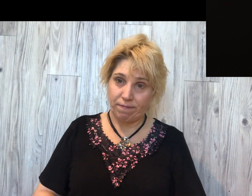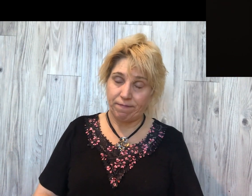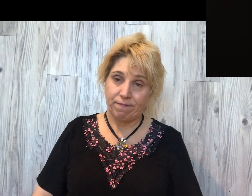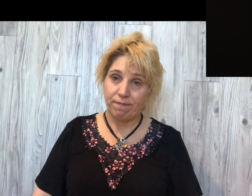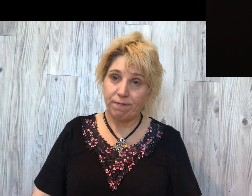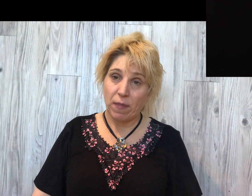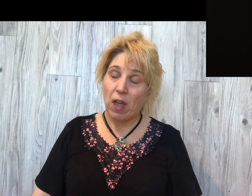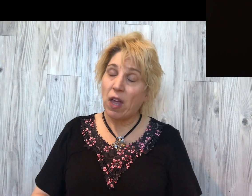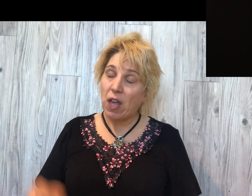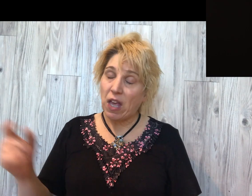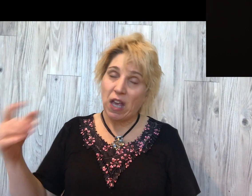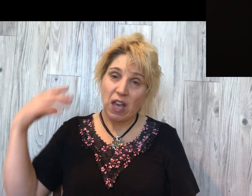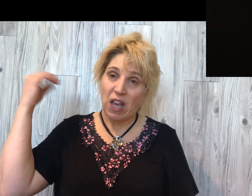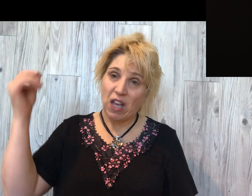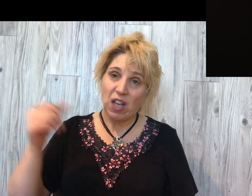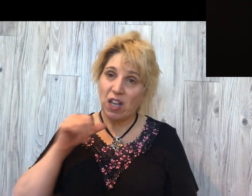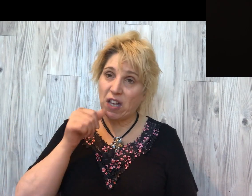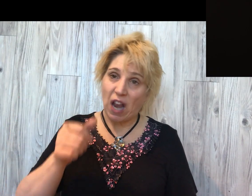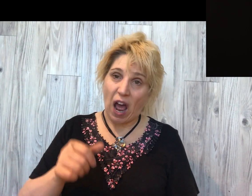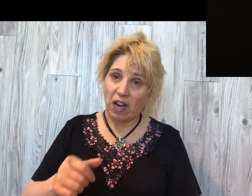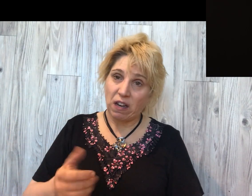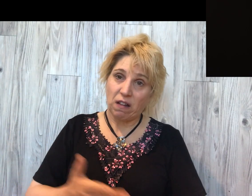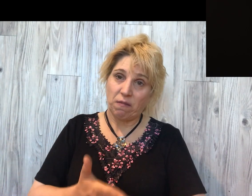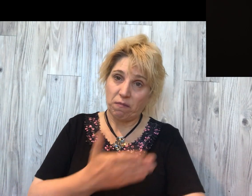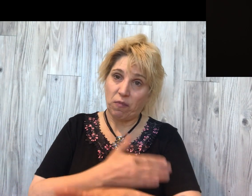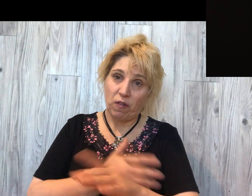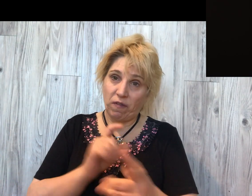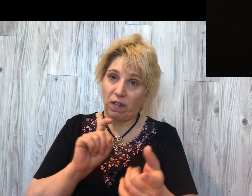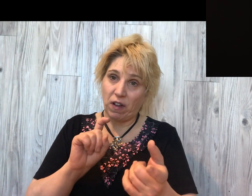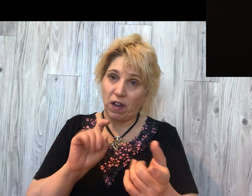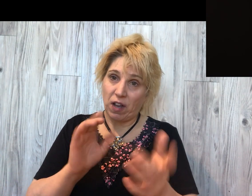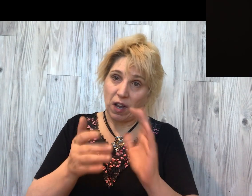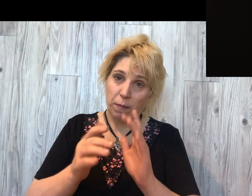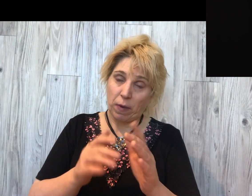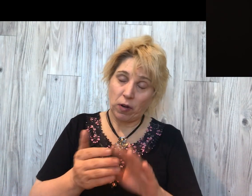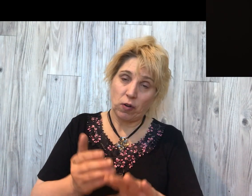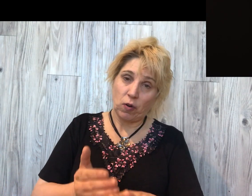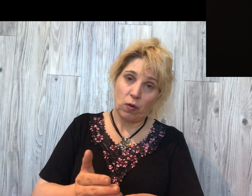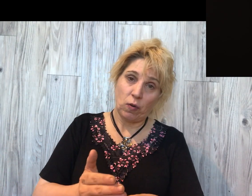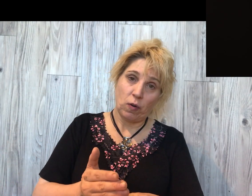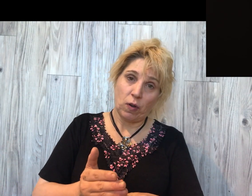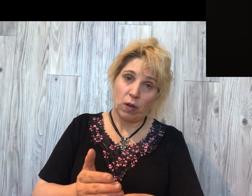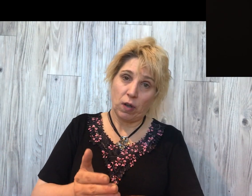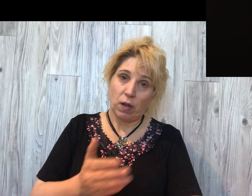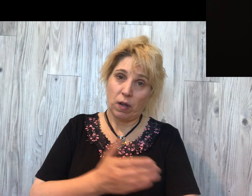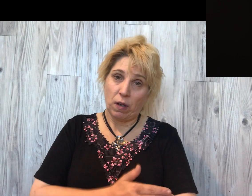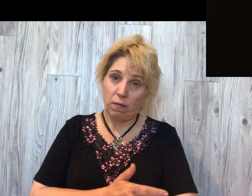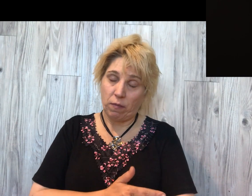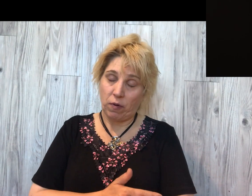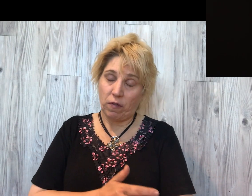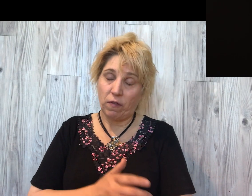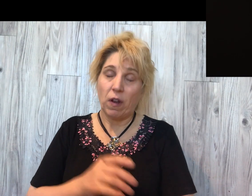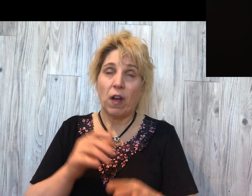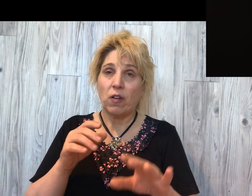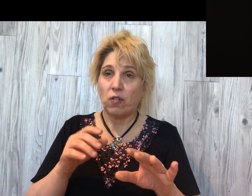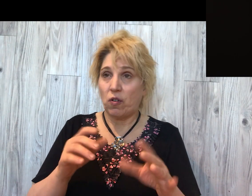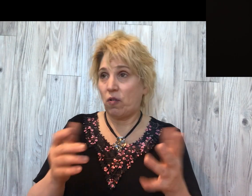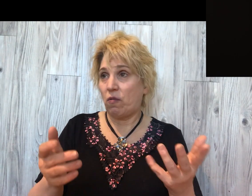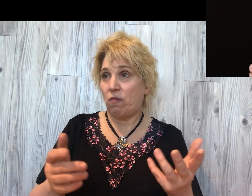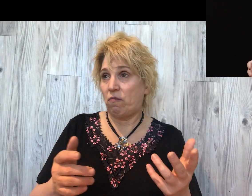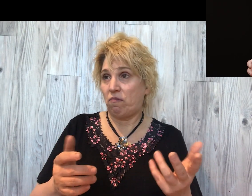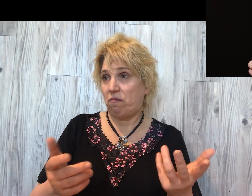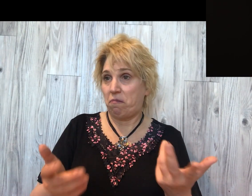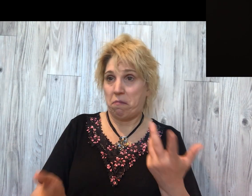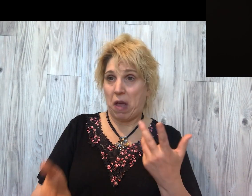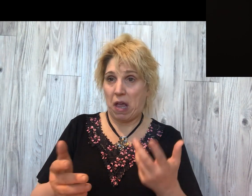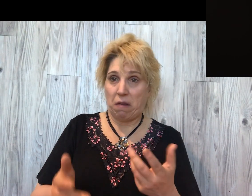unchanged. He left no better than when he arrived. He left unchanged from how he arrived. In